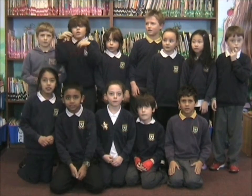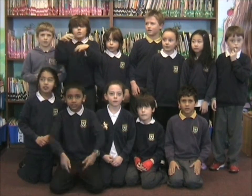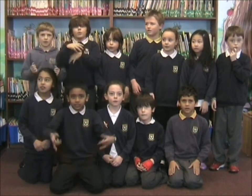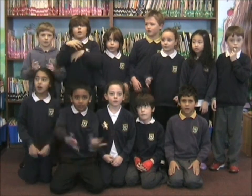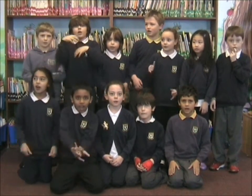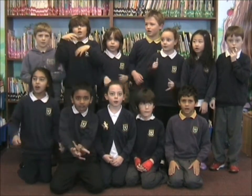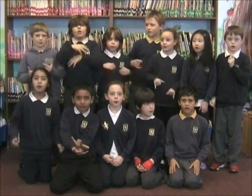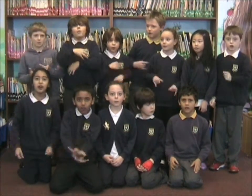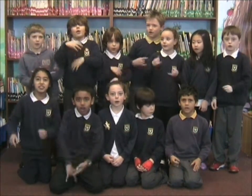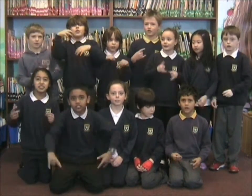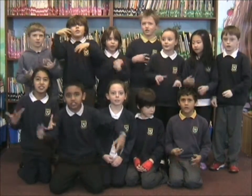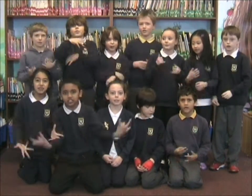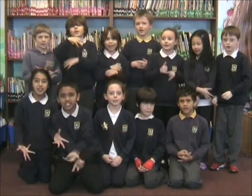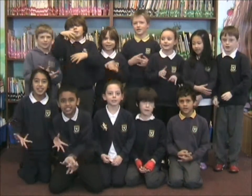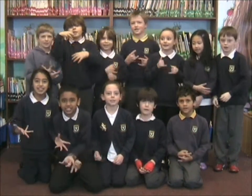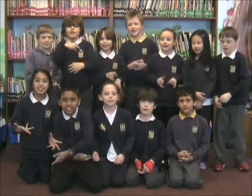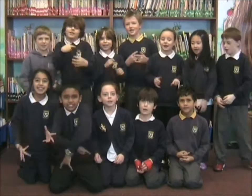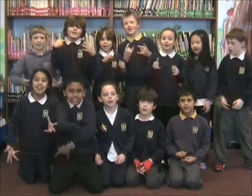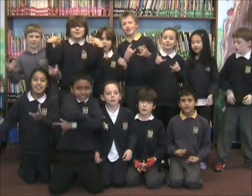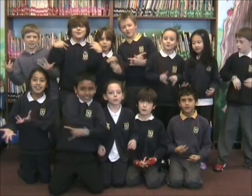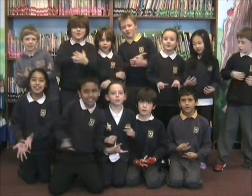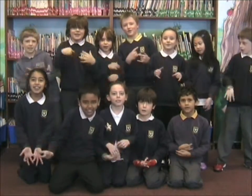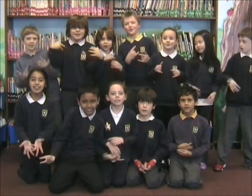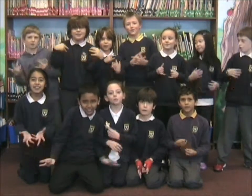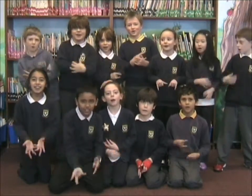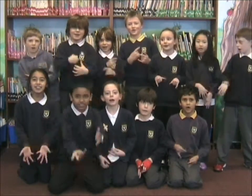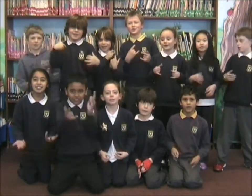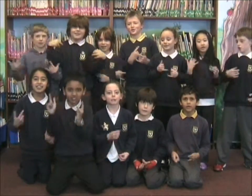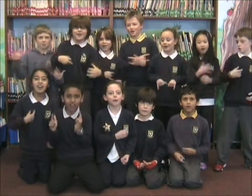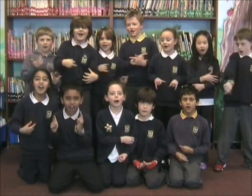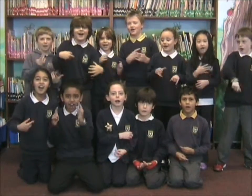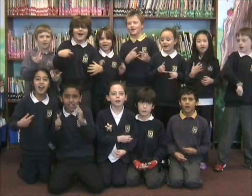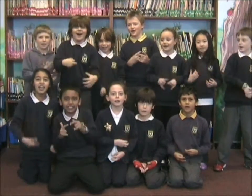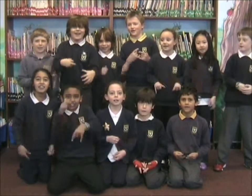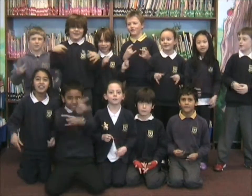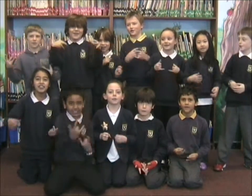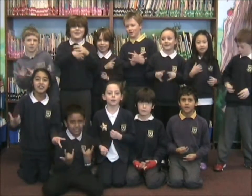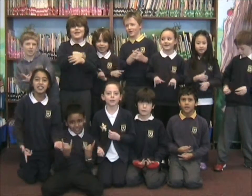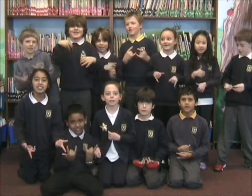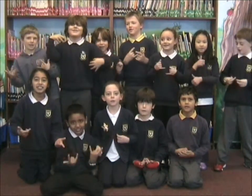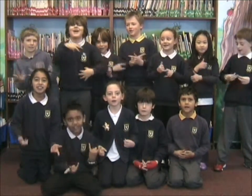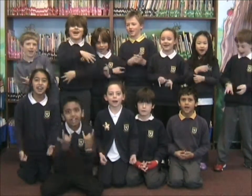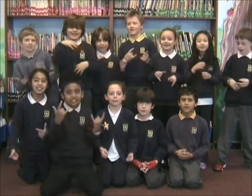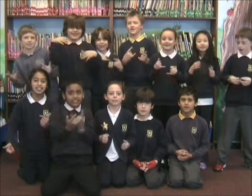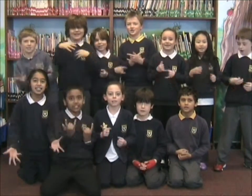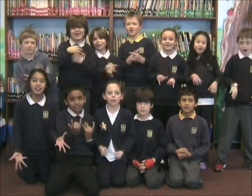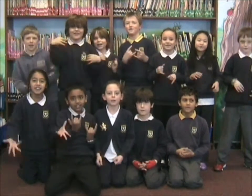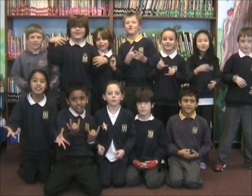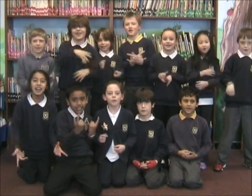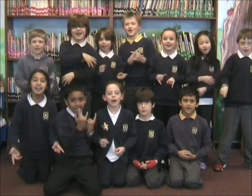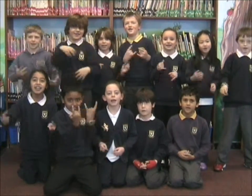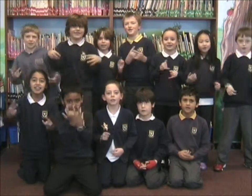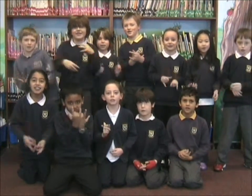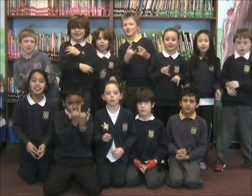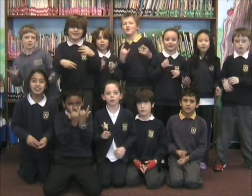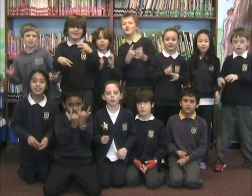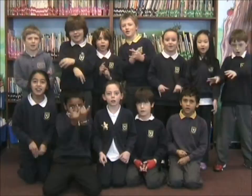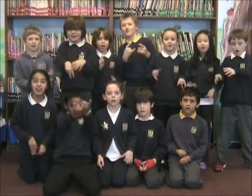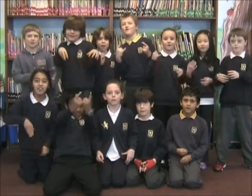You are what you eat. You eat what you are. If you eat the right stuff, then you'll go